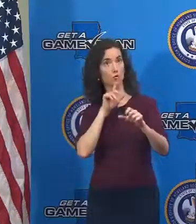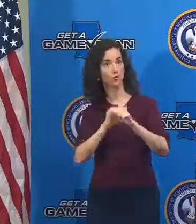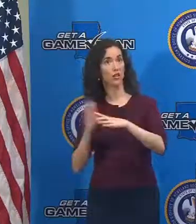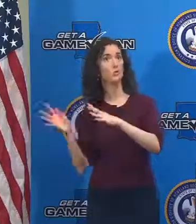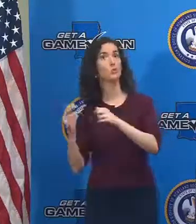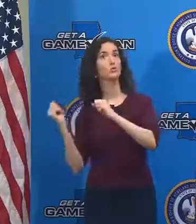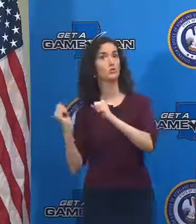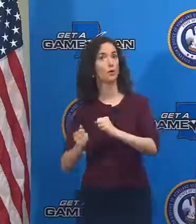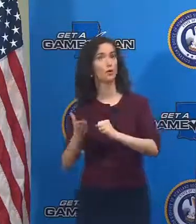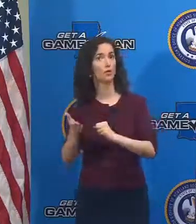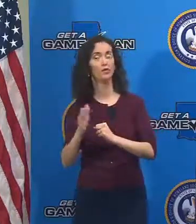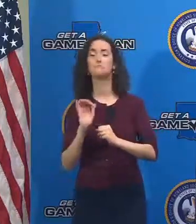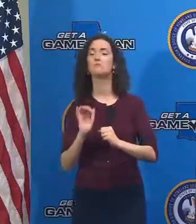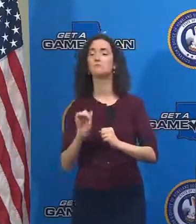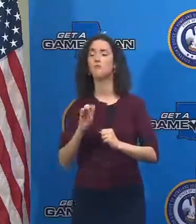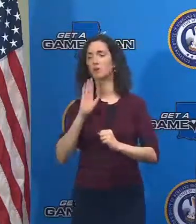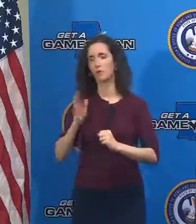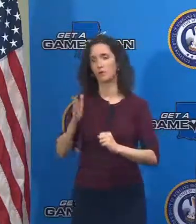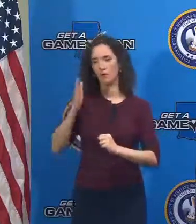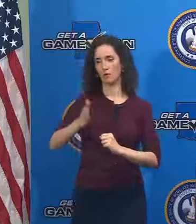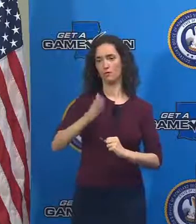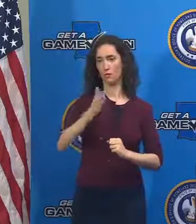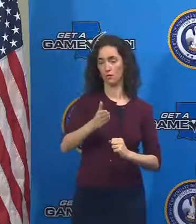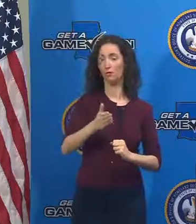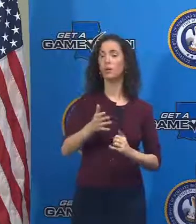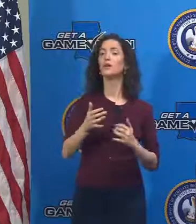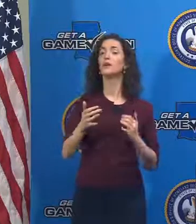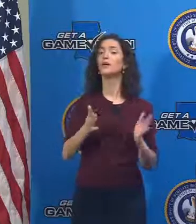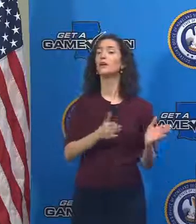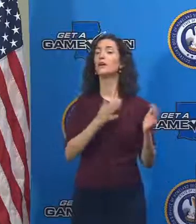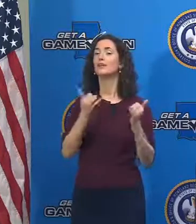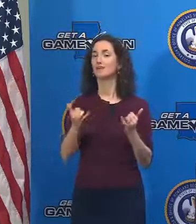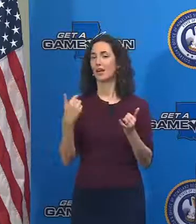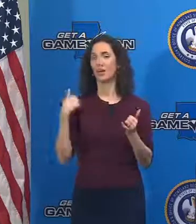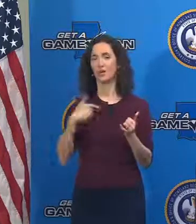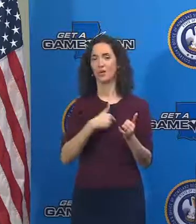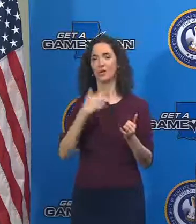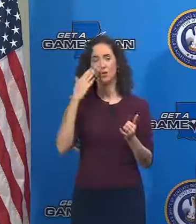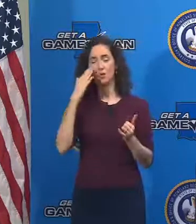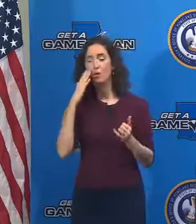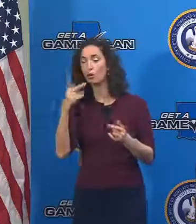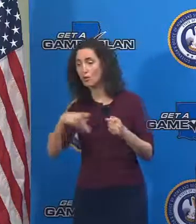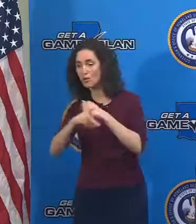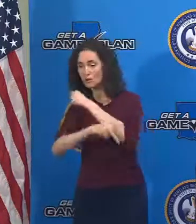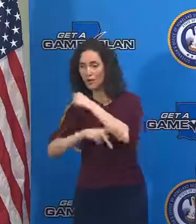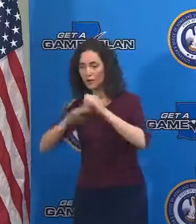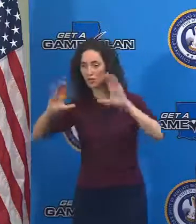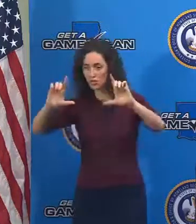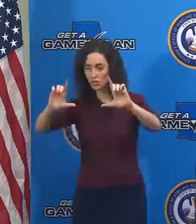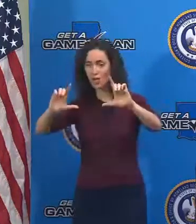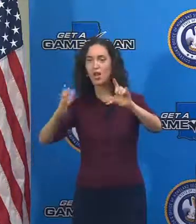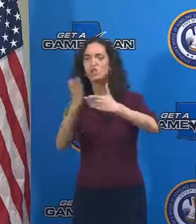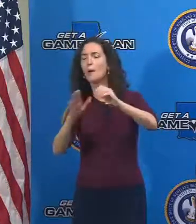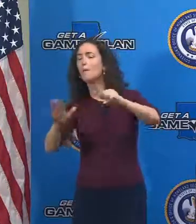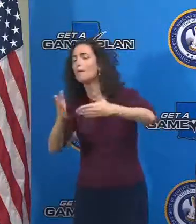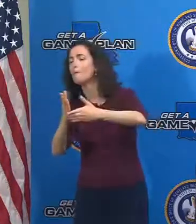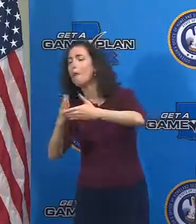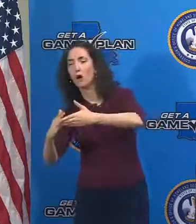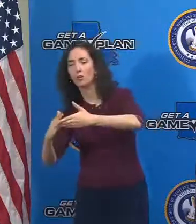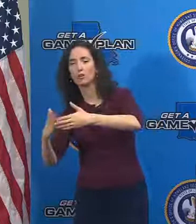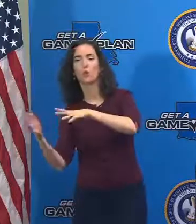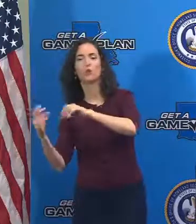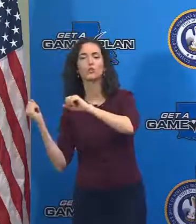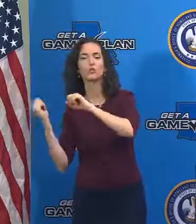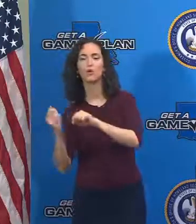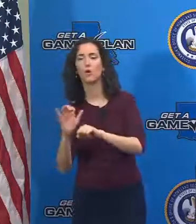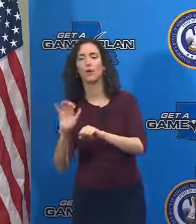also know now that there were hurricane force winds in at least portions of those parishes where there was obvious need for the